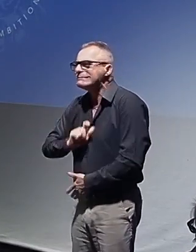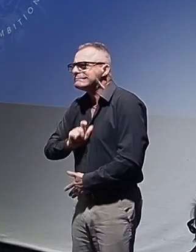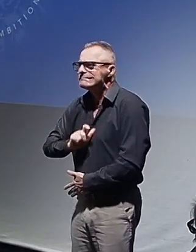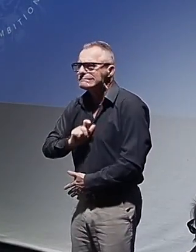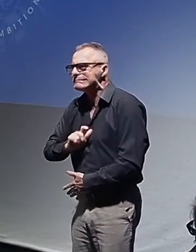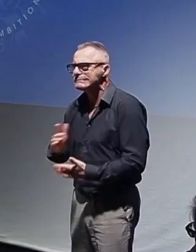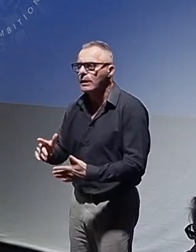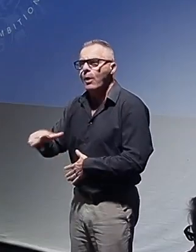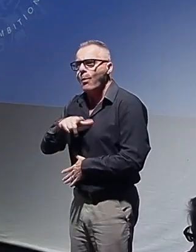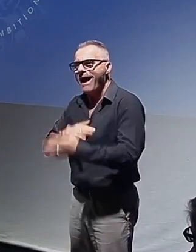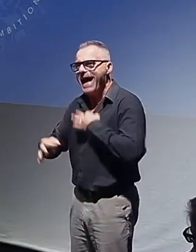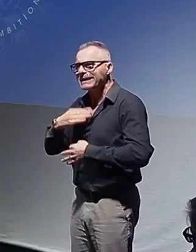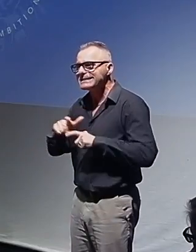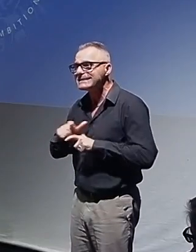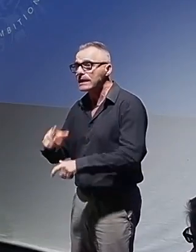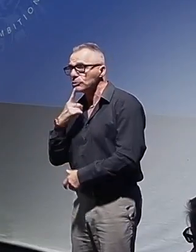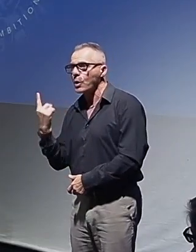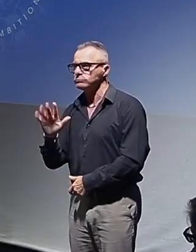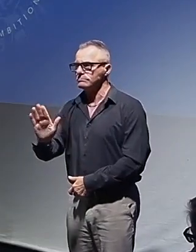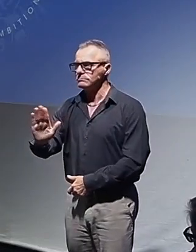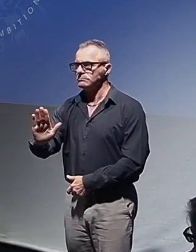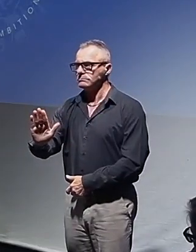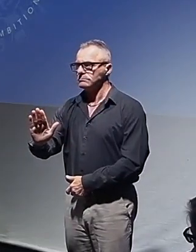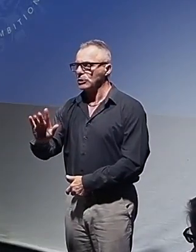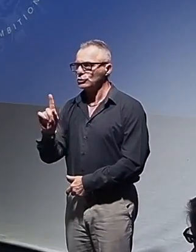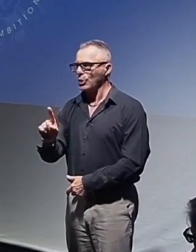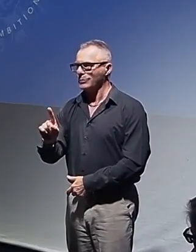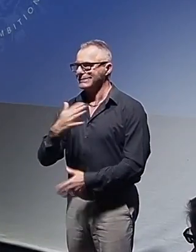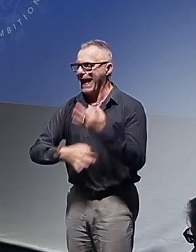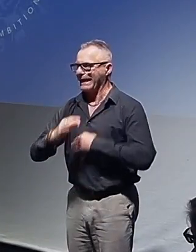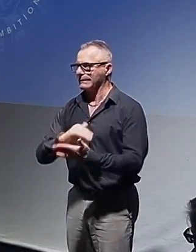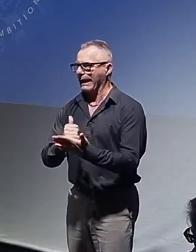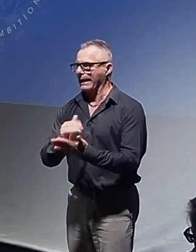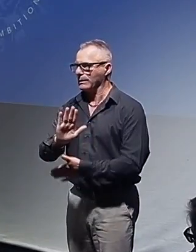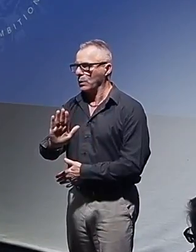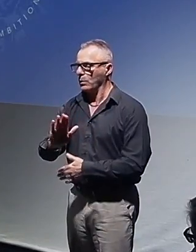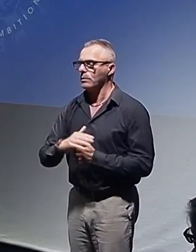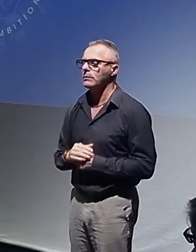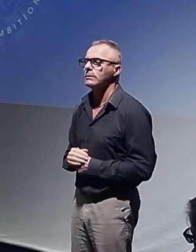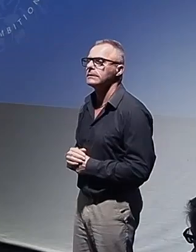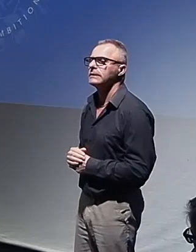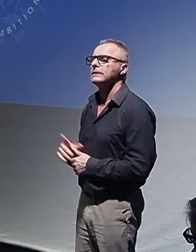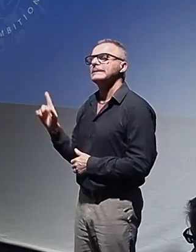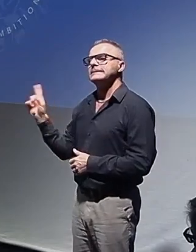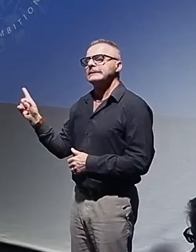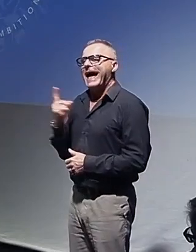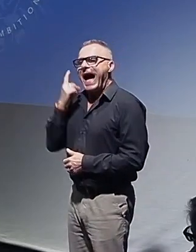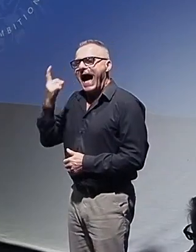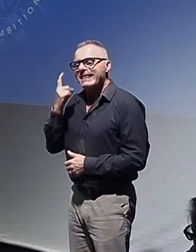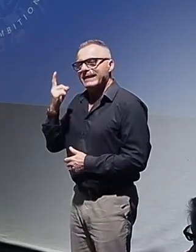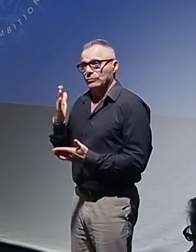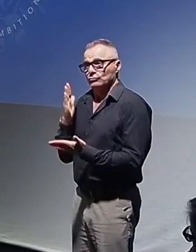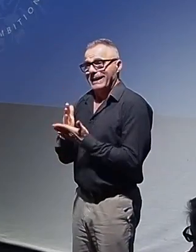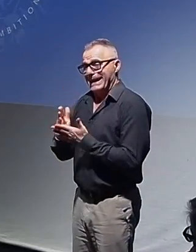Why are actors still told, yeah, you really don't want to play that, it'll narrow you down? I think more than any other time in history, we've